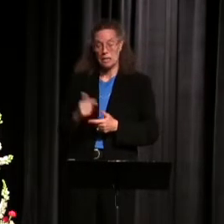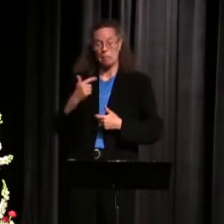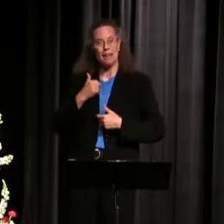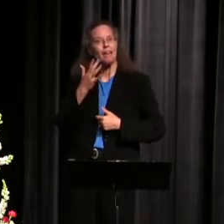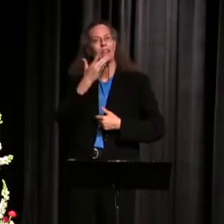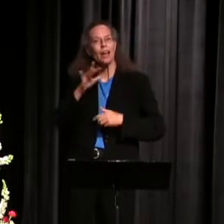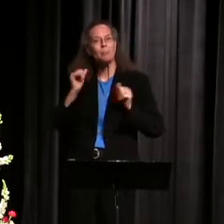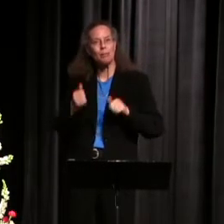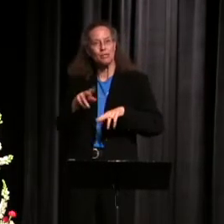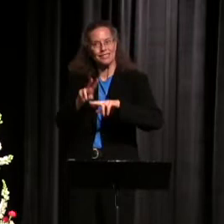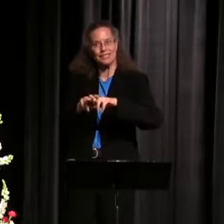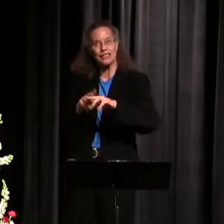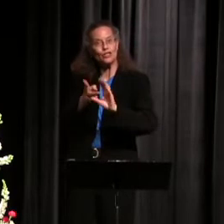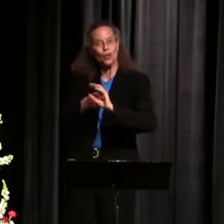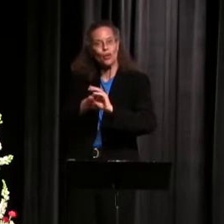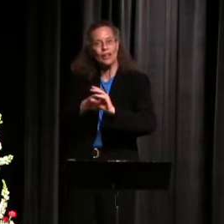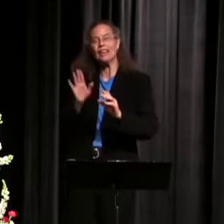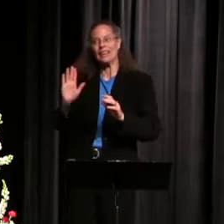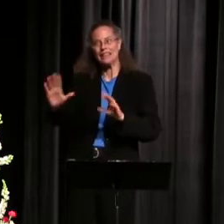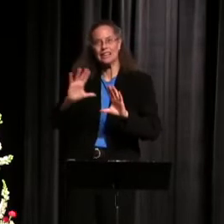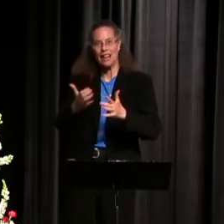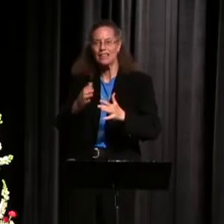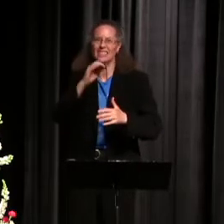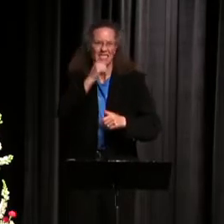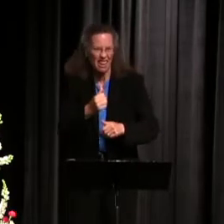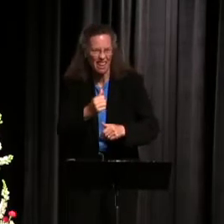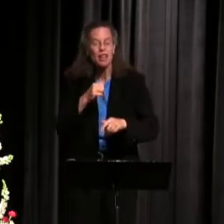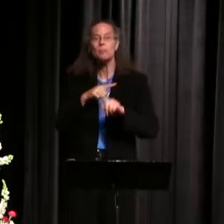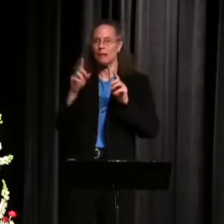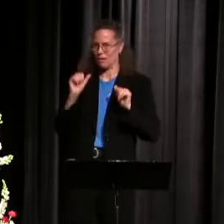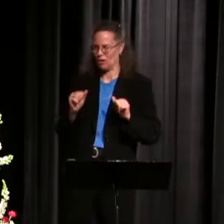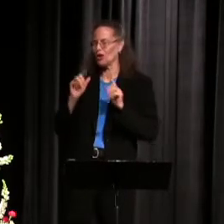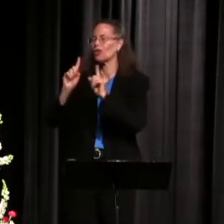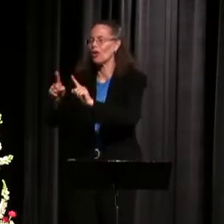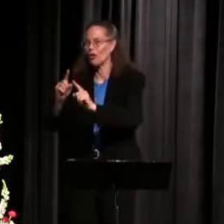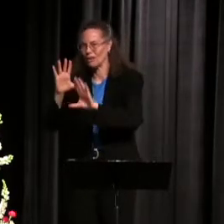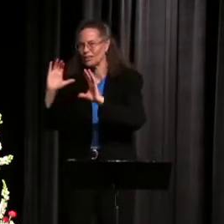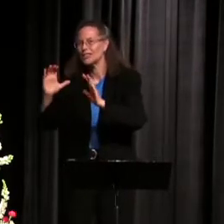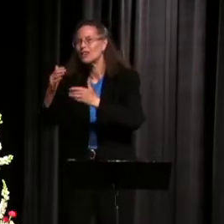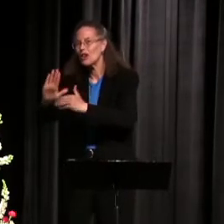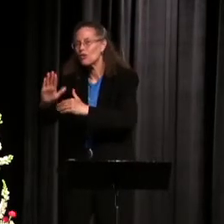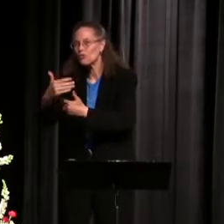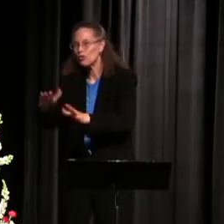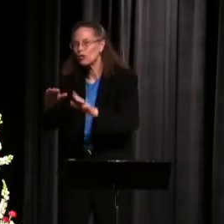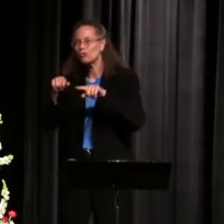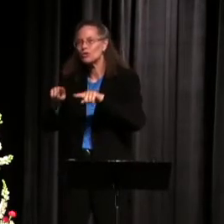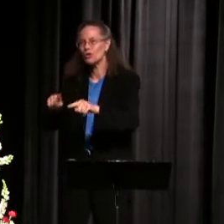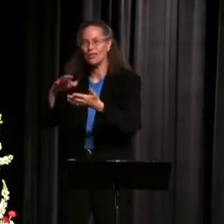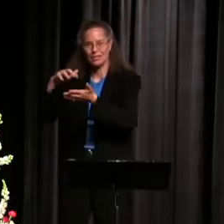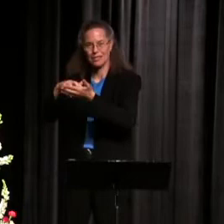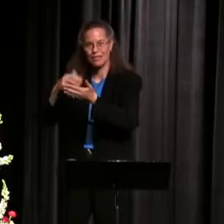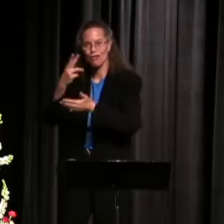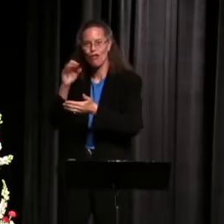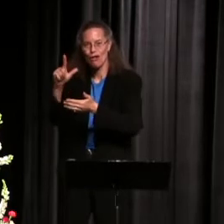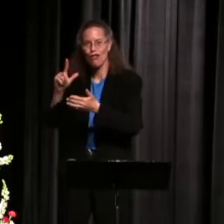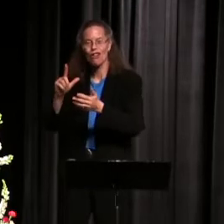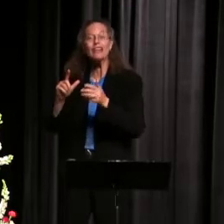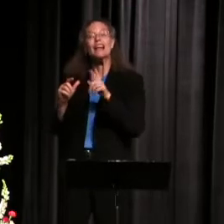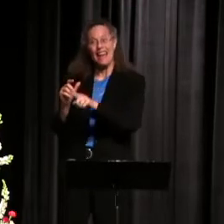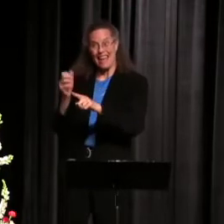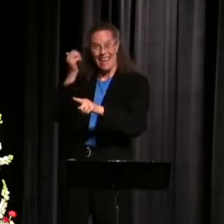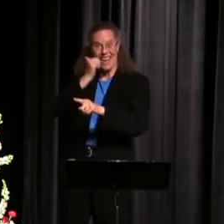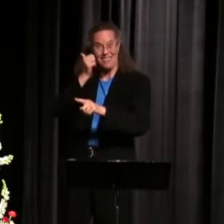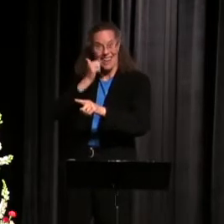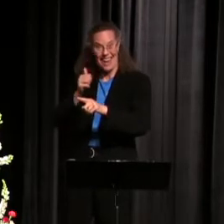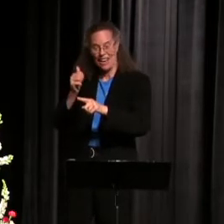to be able to sit in one of Mr. A's classes, I did have the opportunity to go to his room during study hall with our president, Jane Kellman, every other day in the